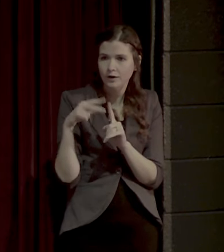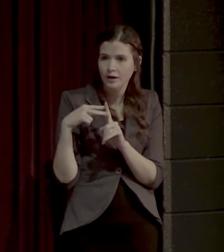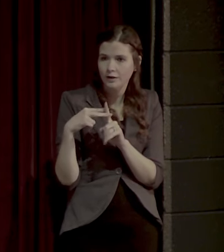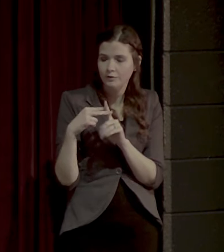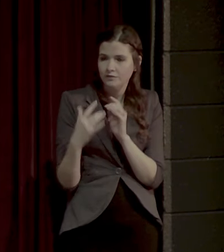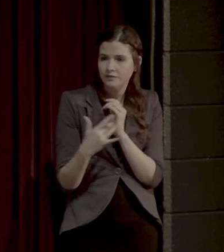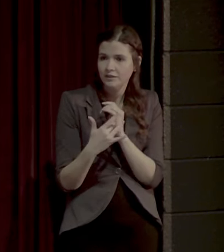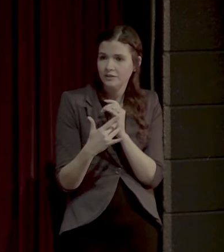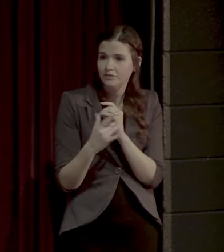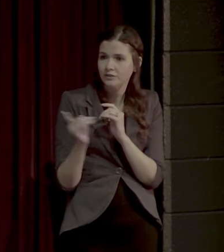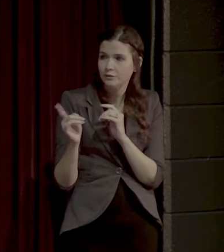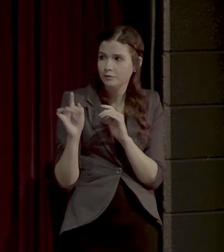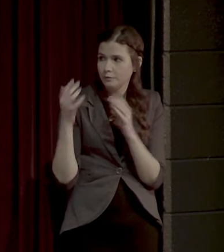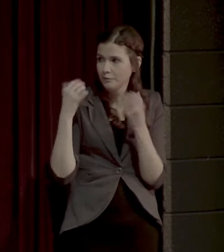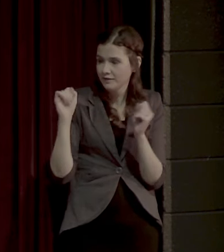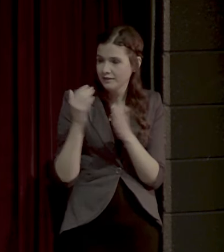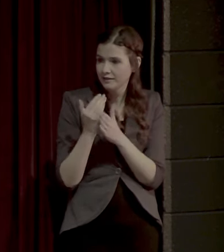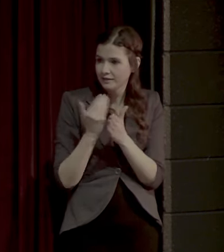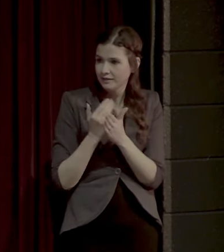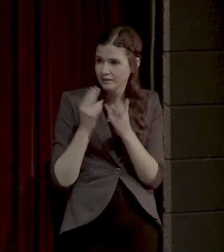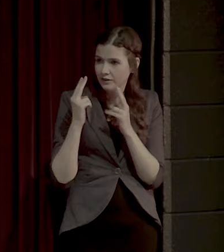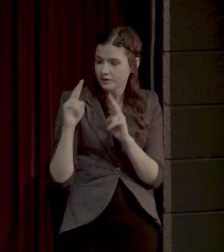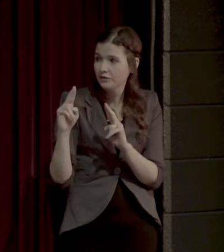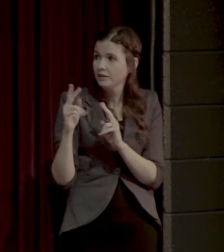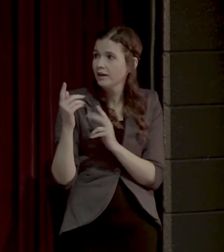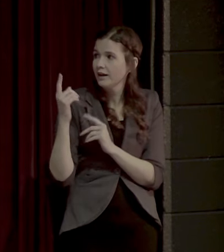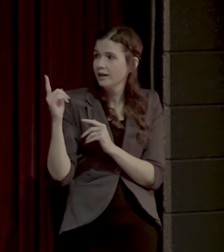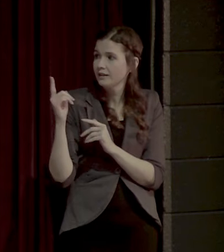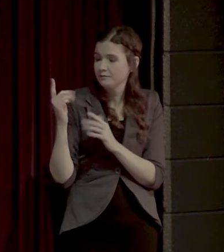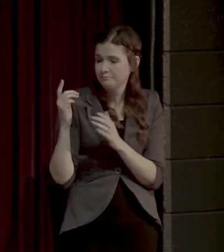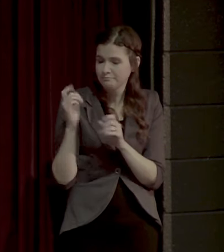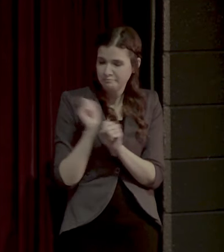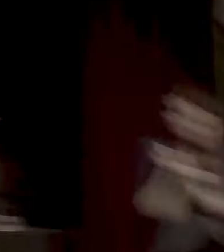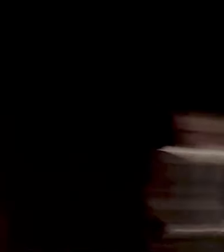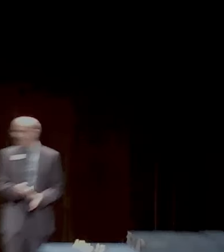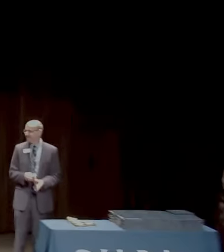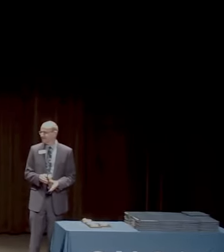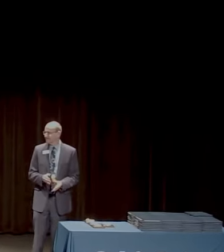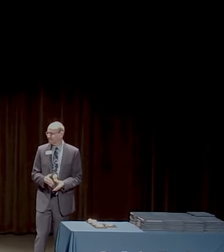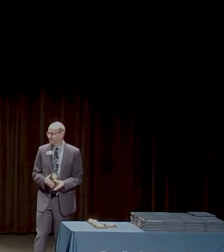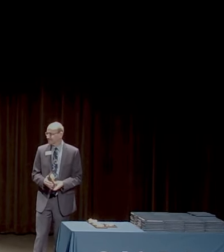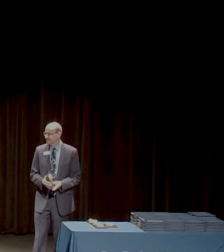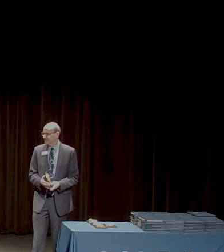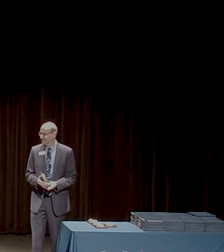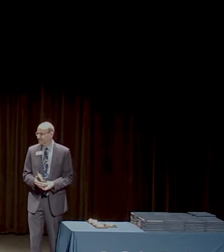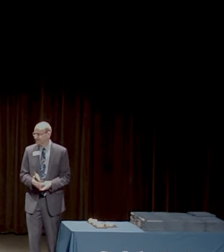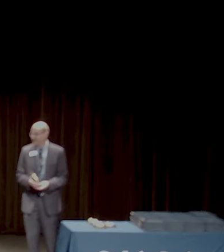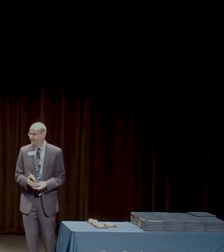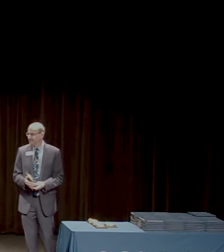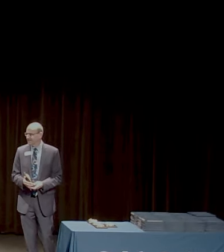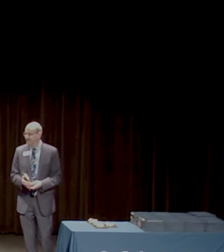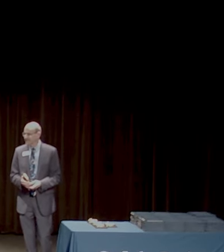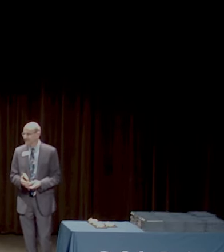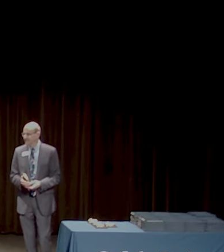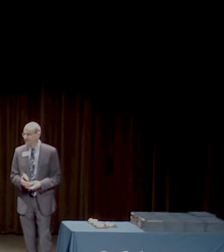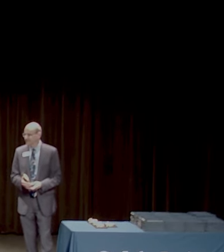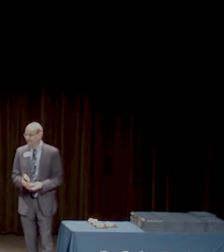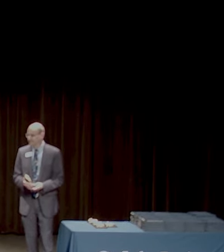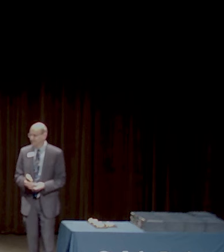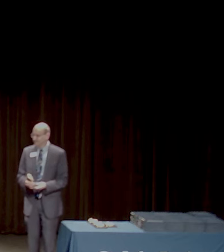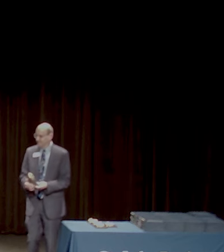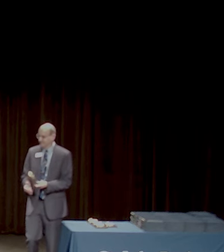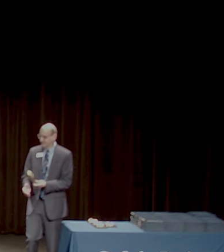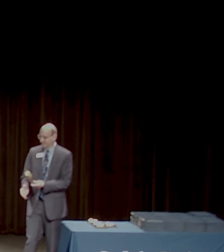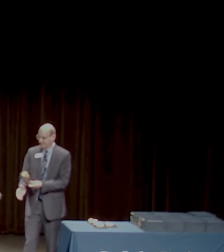technology. He was a President's List honoree and was dedicated to helping both his instructors and other students with special projects,